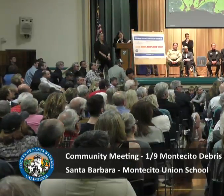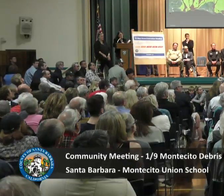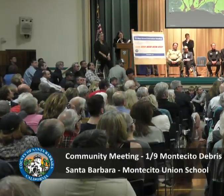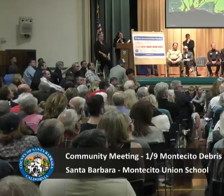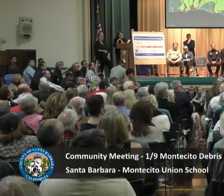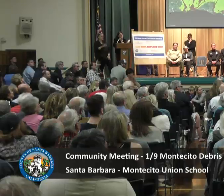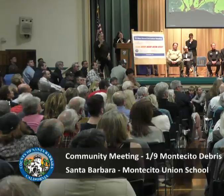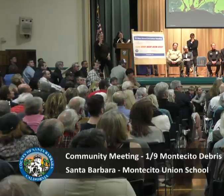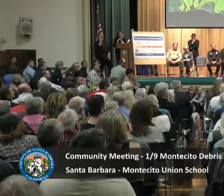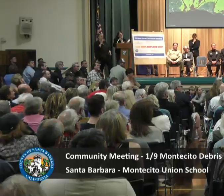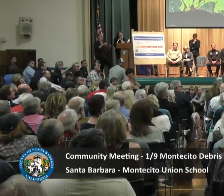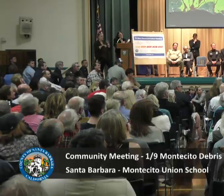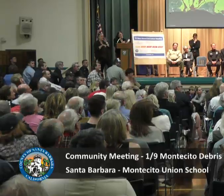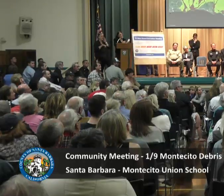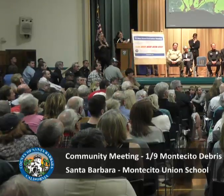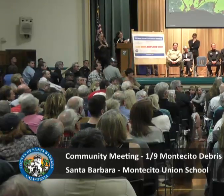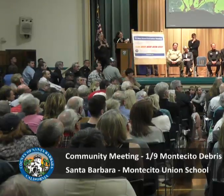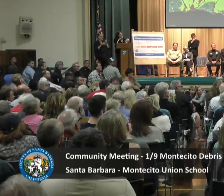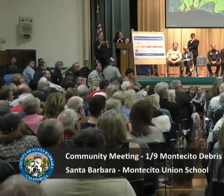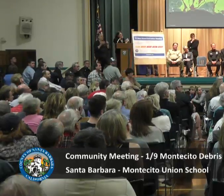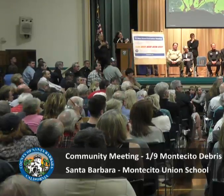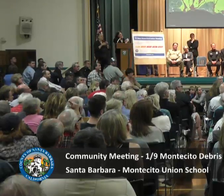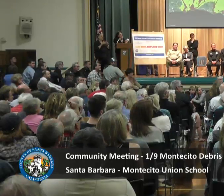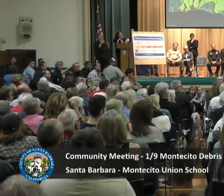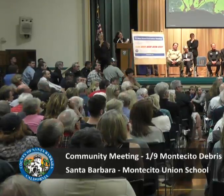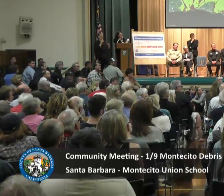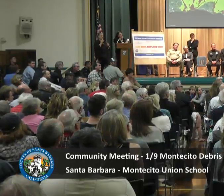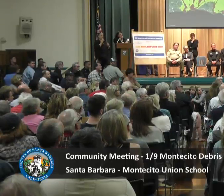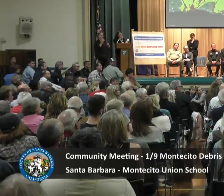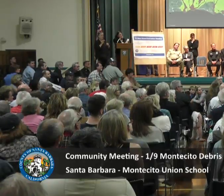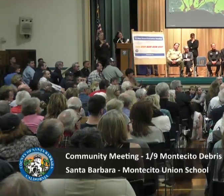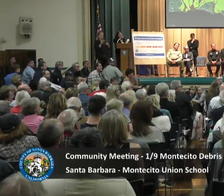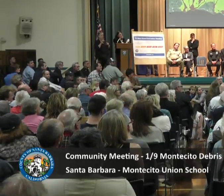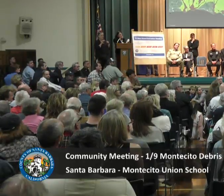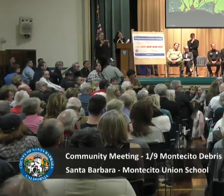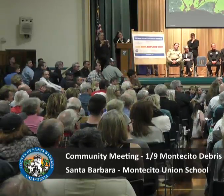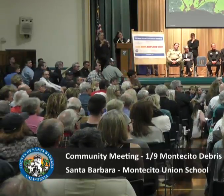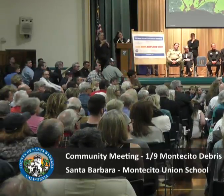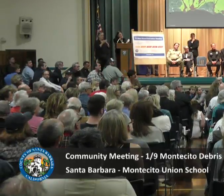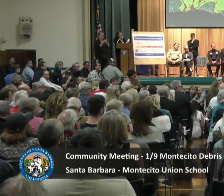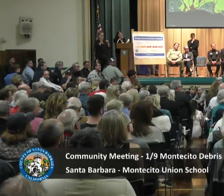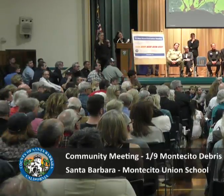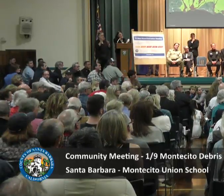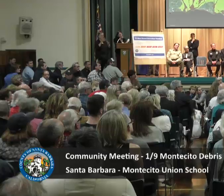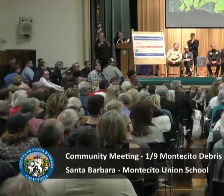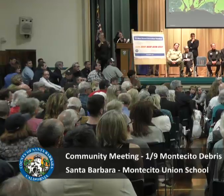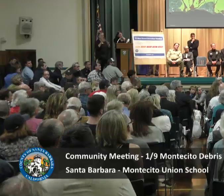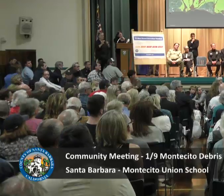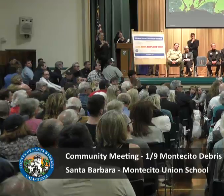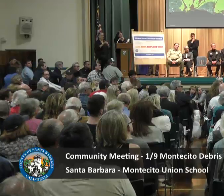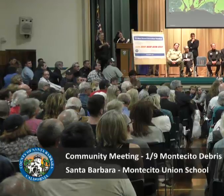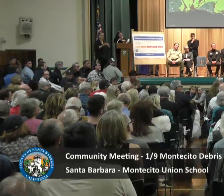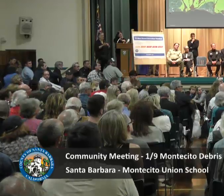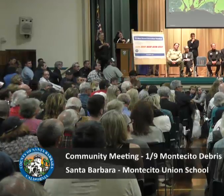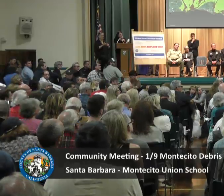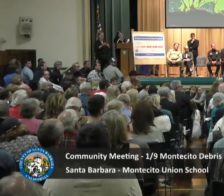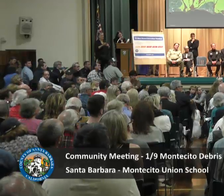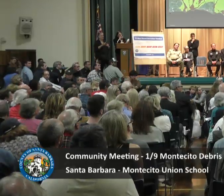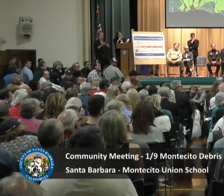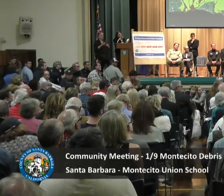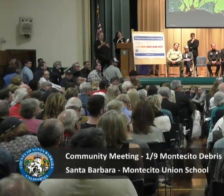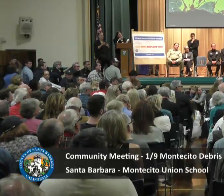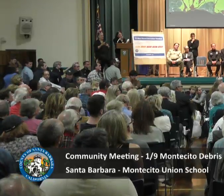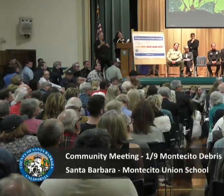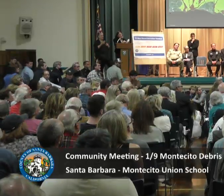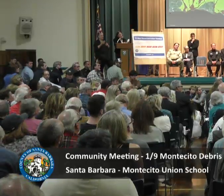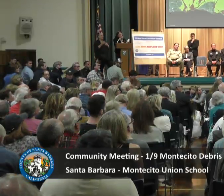Low here, but again, I want to say thank you all for continuing to share this information with us and helping build